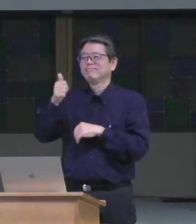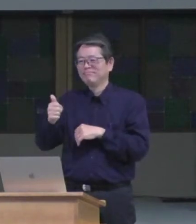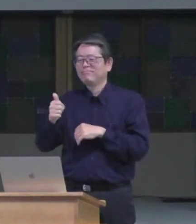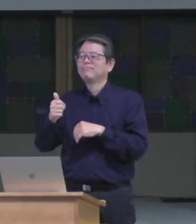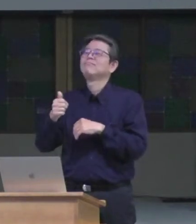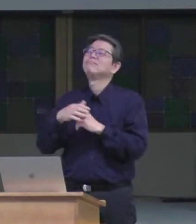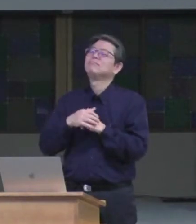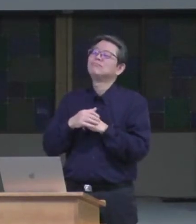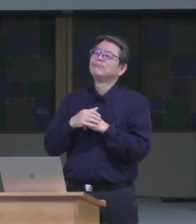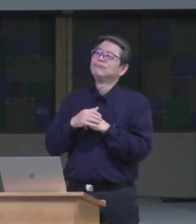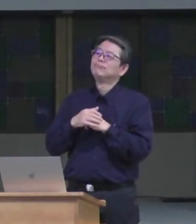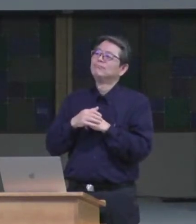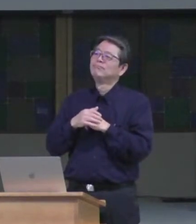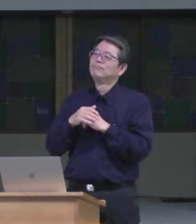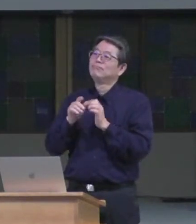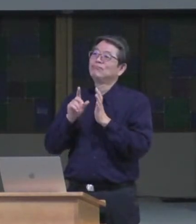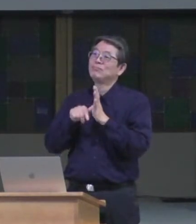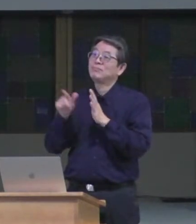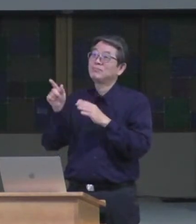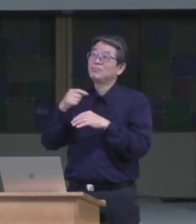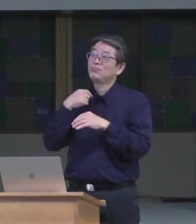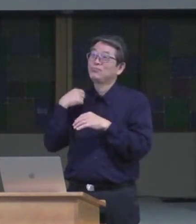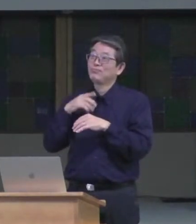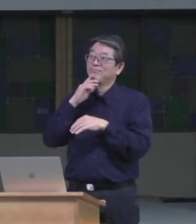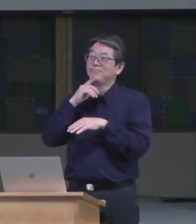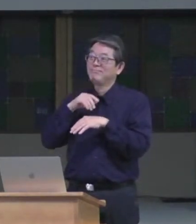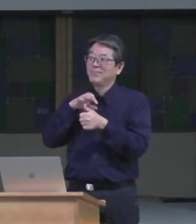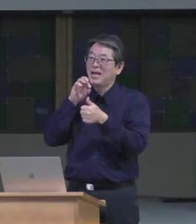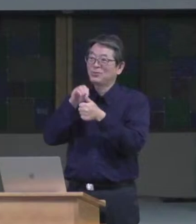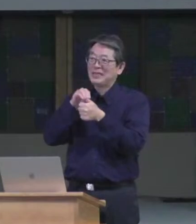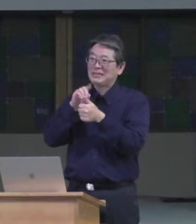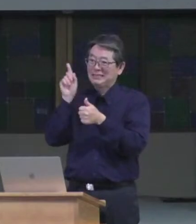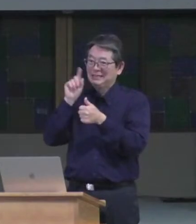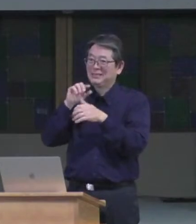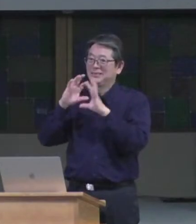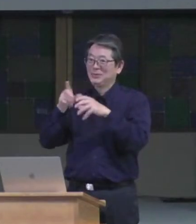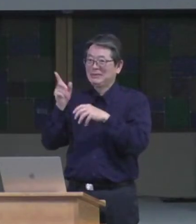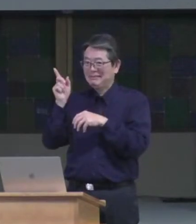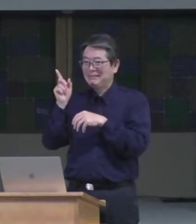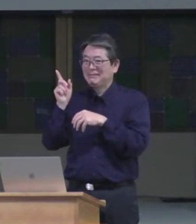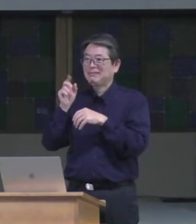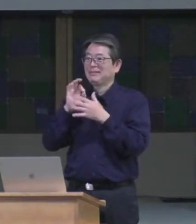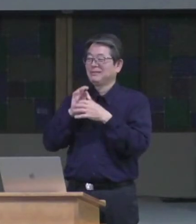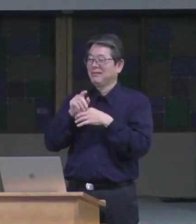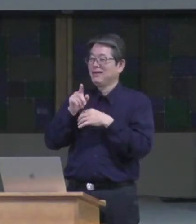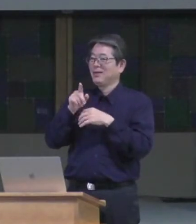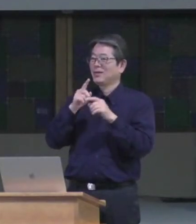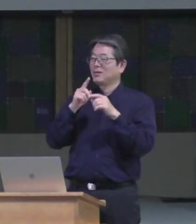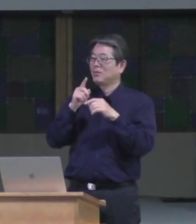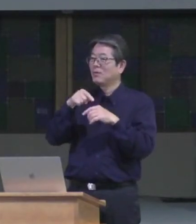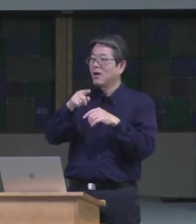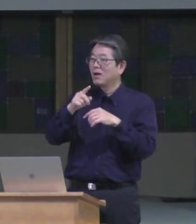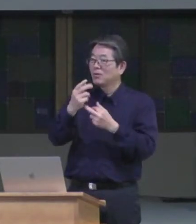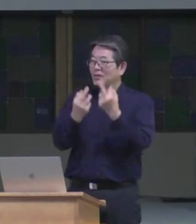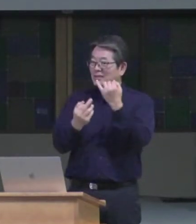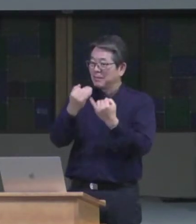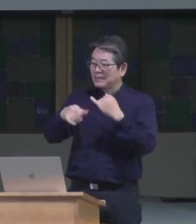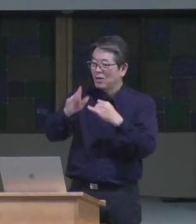China, and at that time it was a persecuted